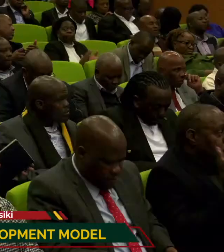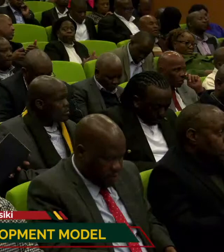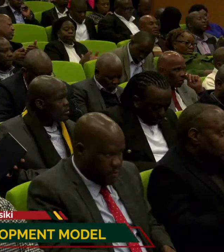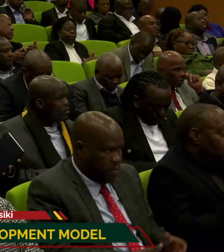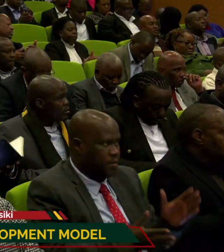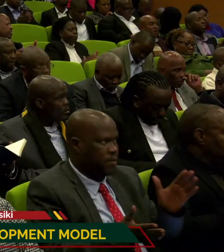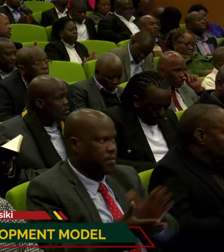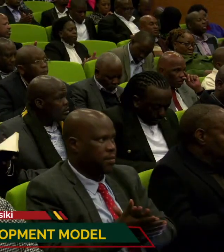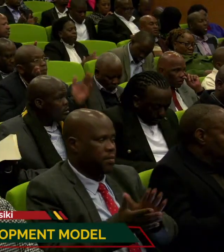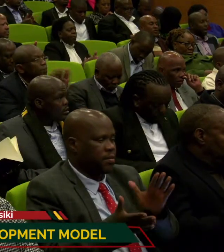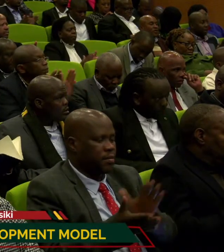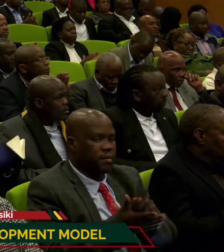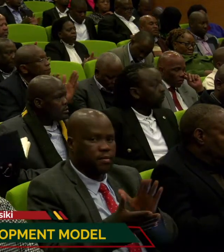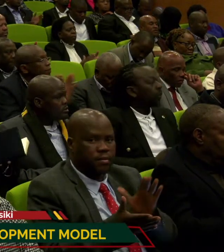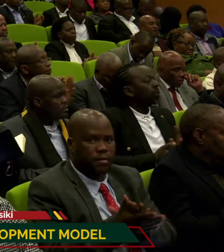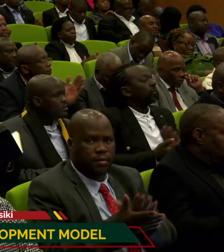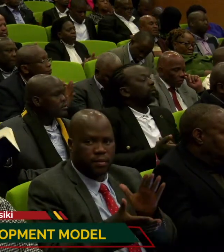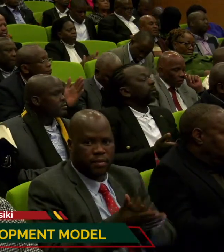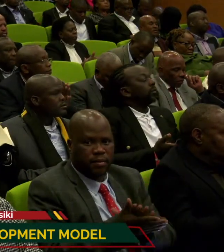applause for the mayor.